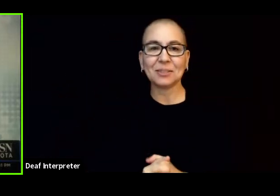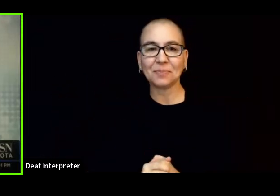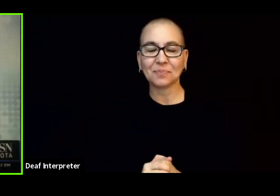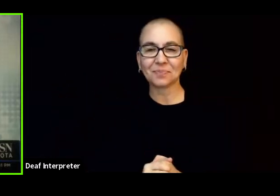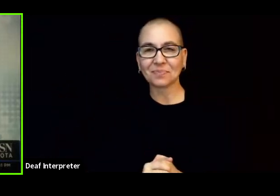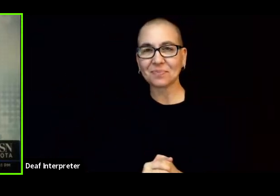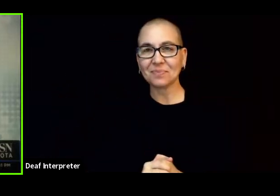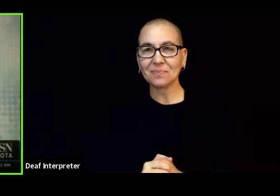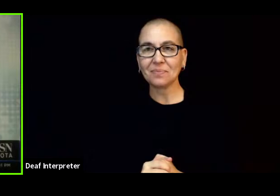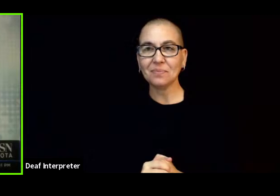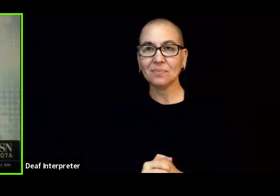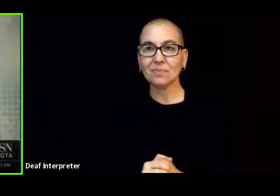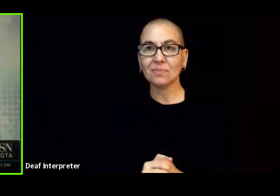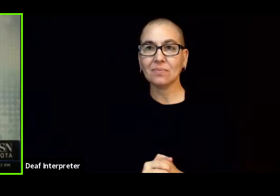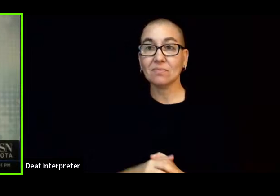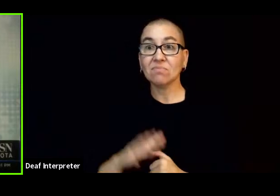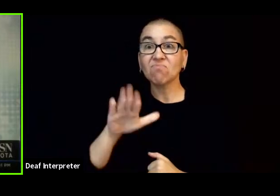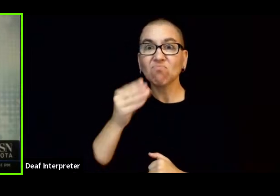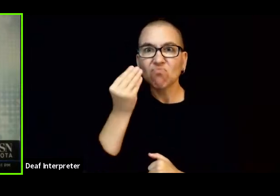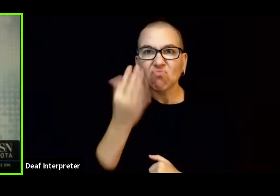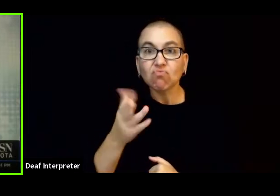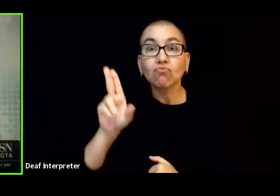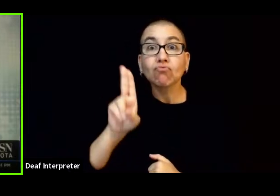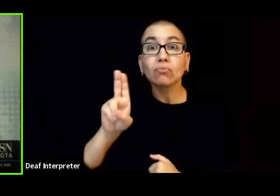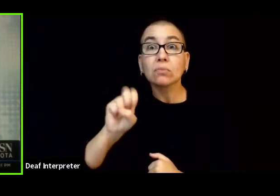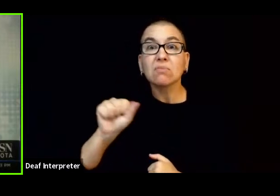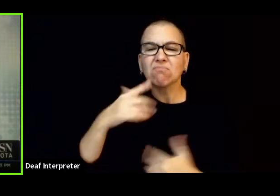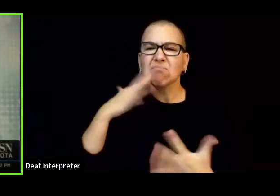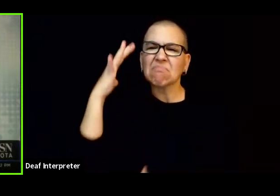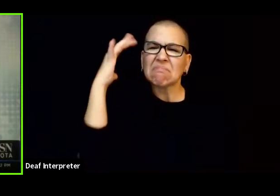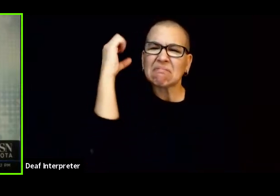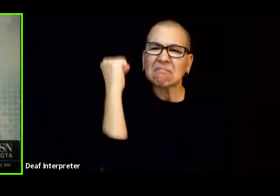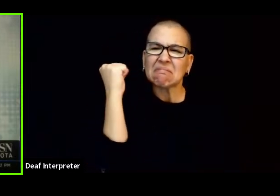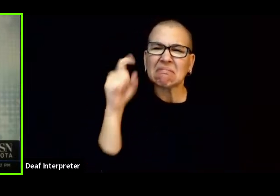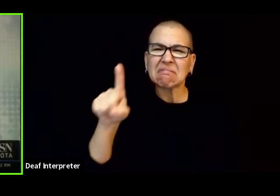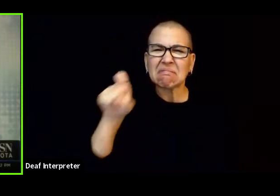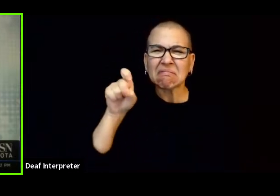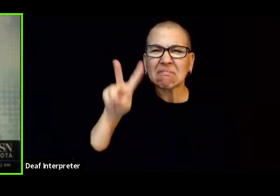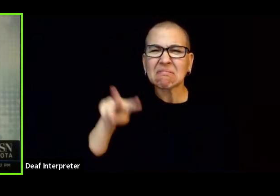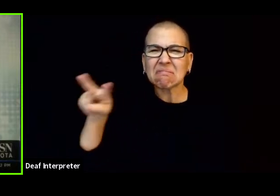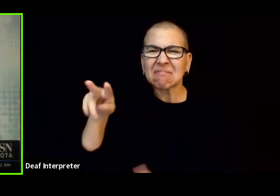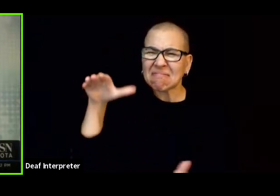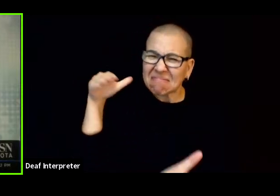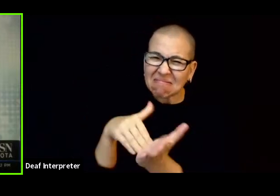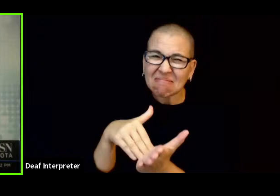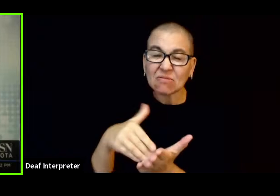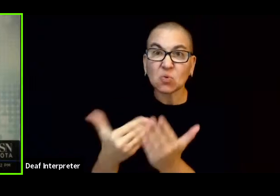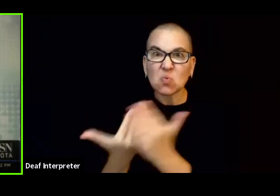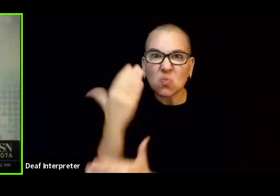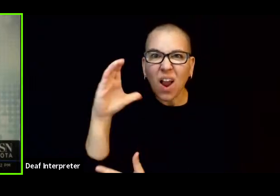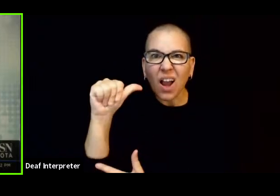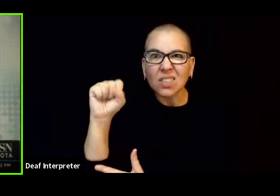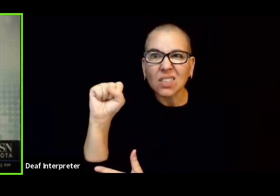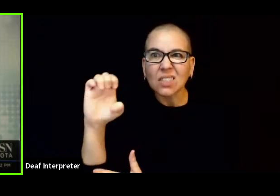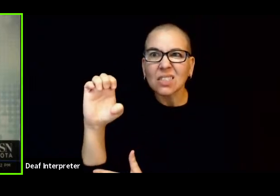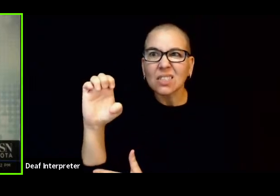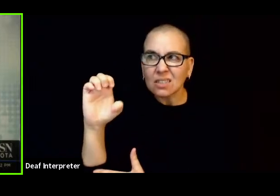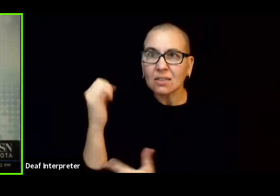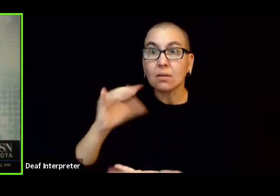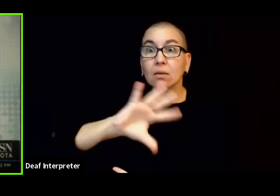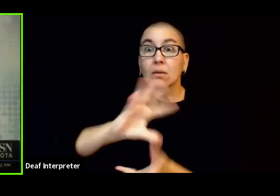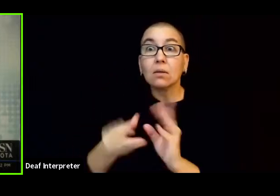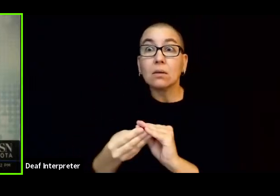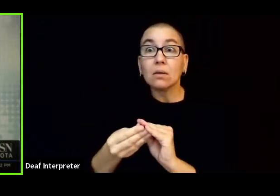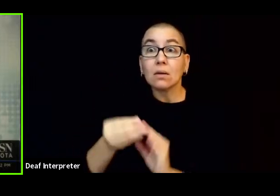yesterday, adding 122,000 cases in a single day, bringing the total to now 9.6 million cases